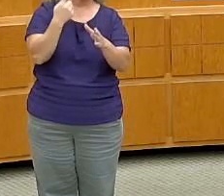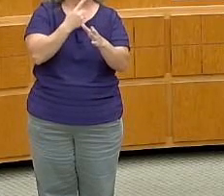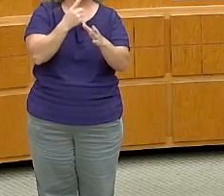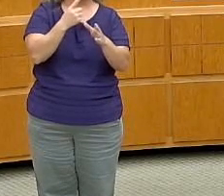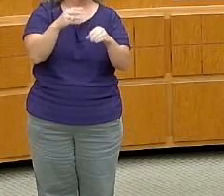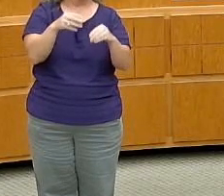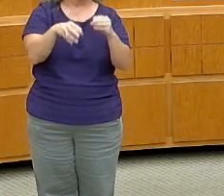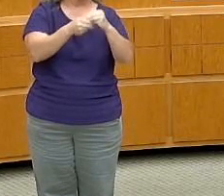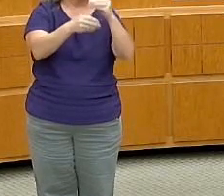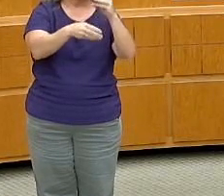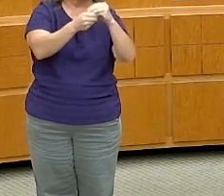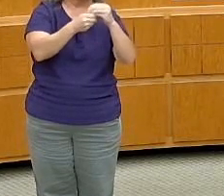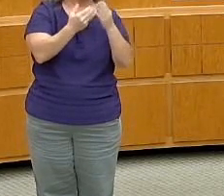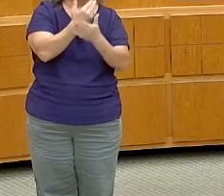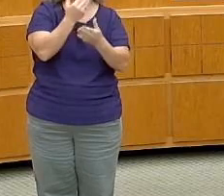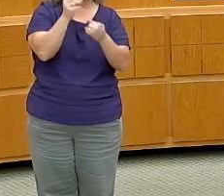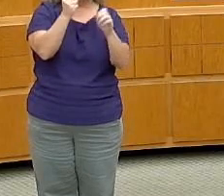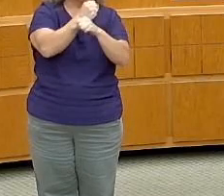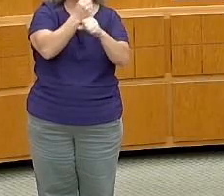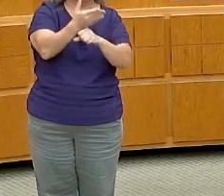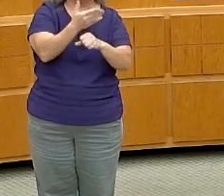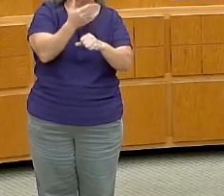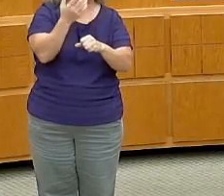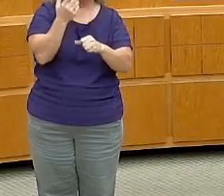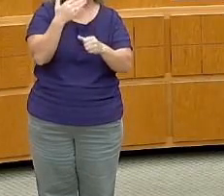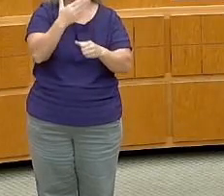there and providing information for the community. Thank you.